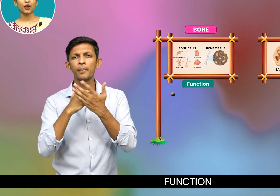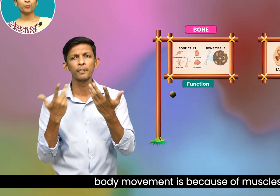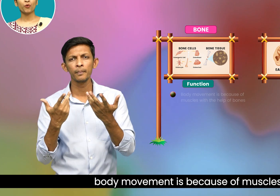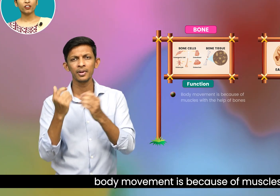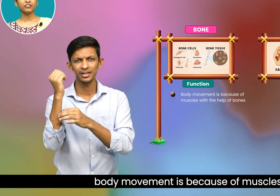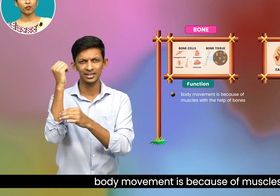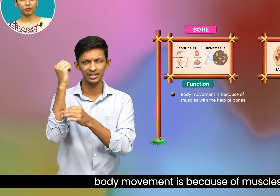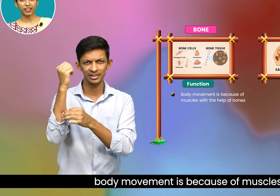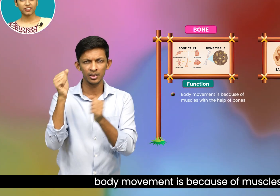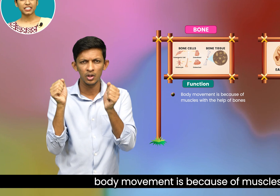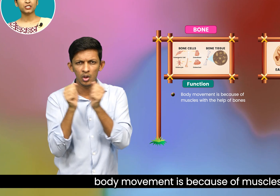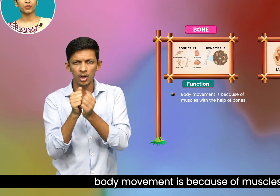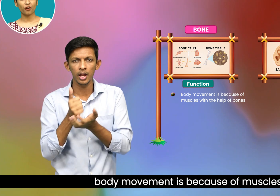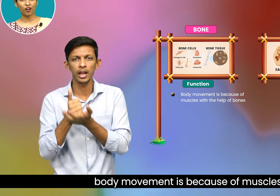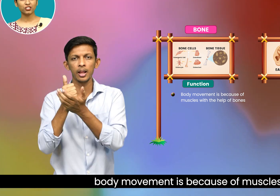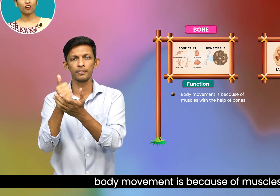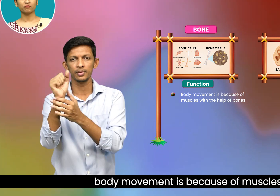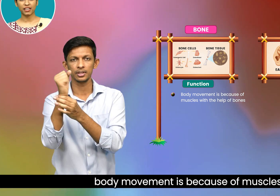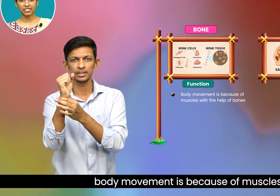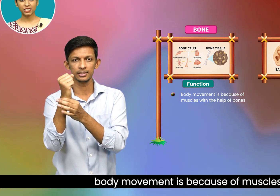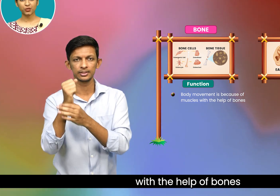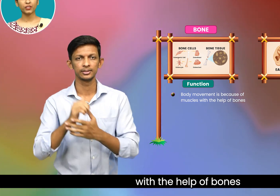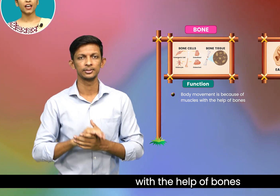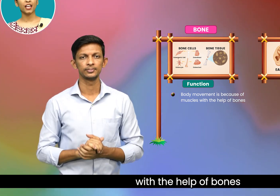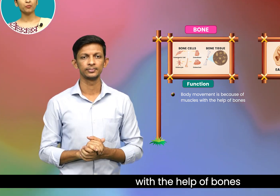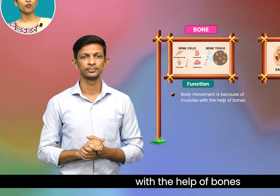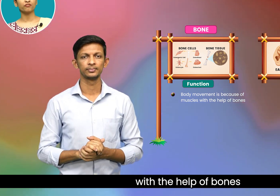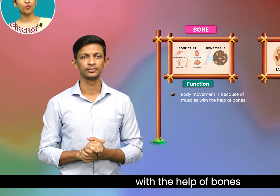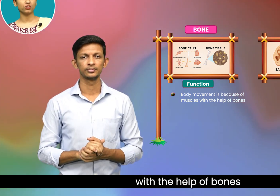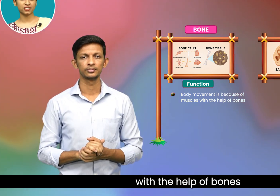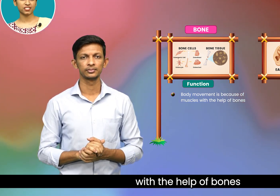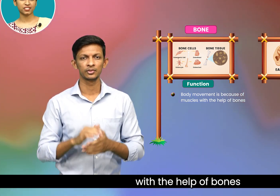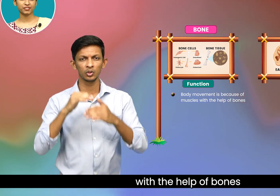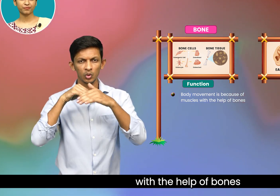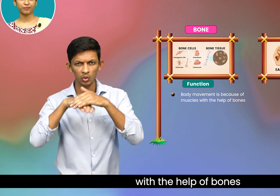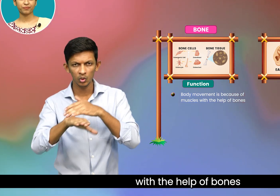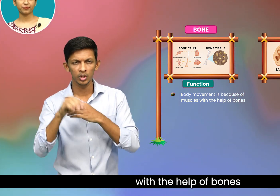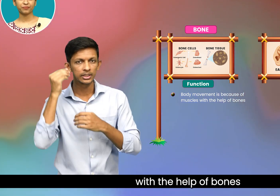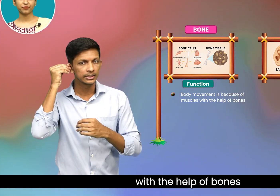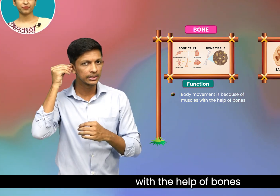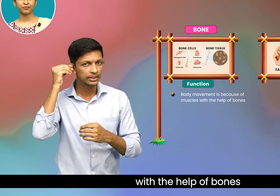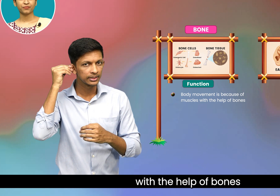Function. Body movement is because of muscles with the help of bones.